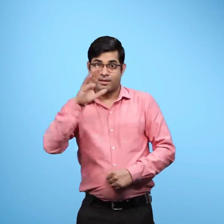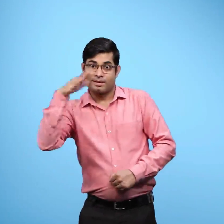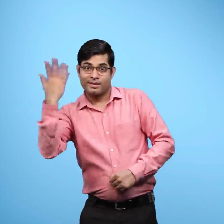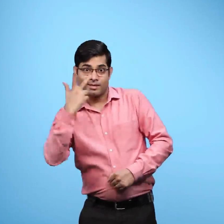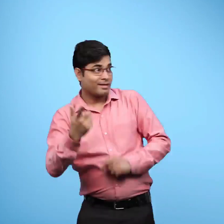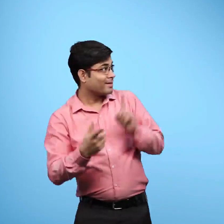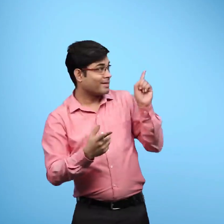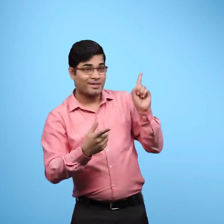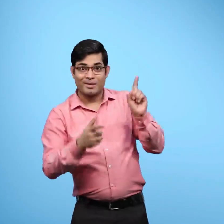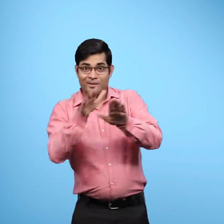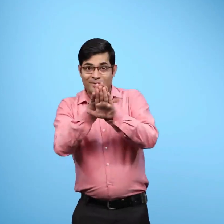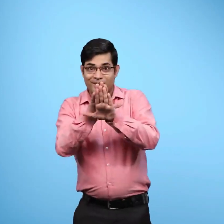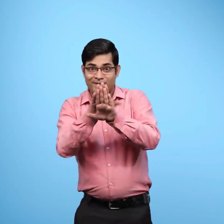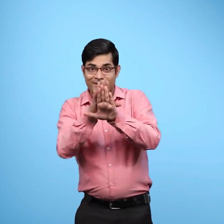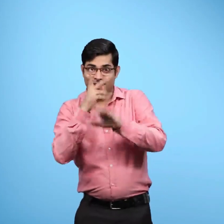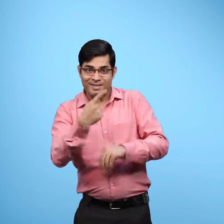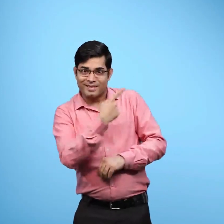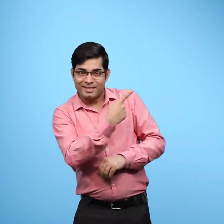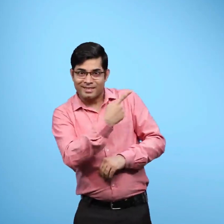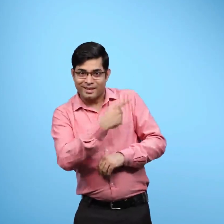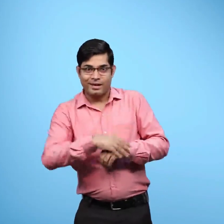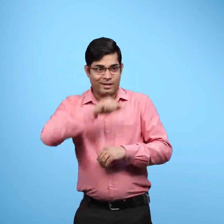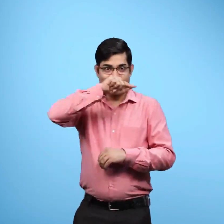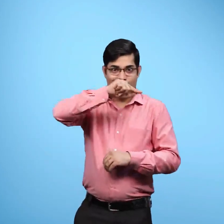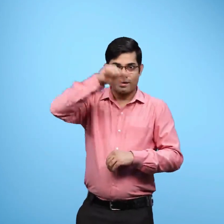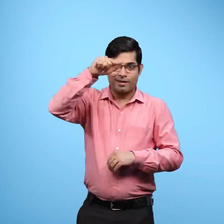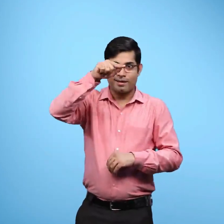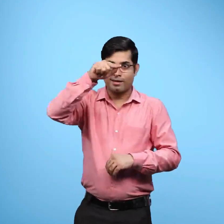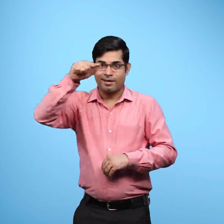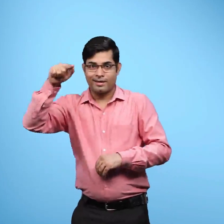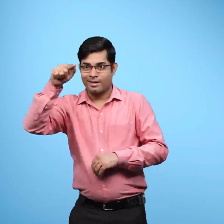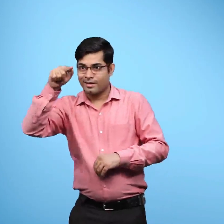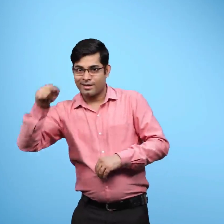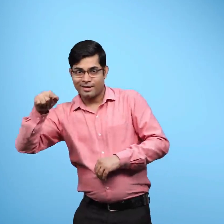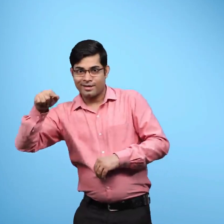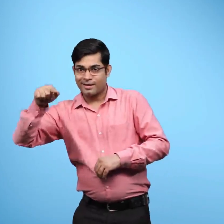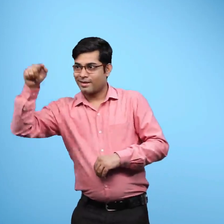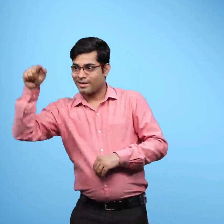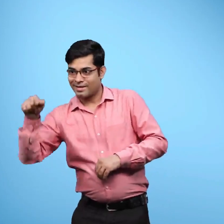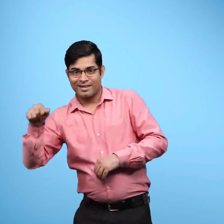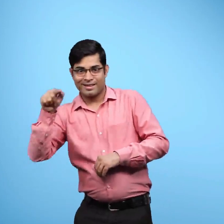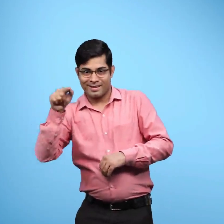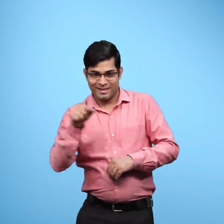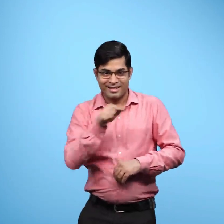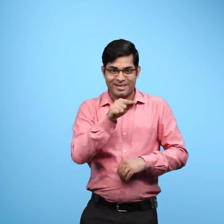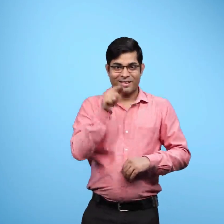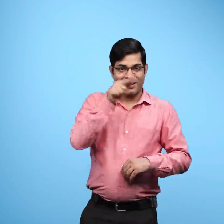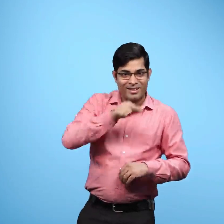In the left top corner, a picture of fish is made by joining dots with curved and straight